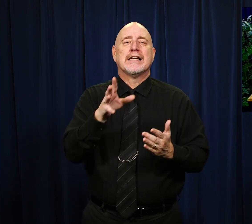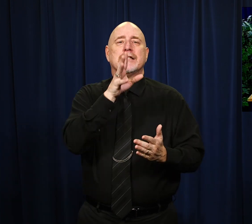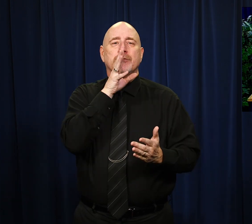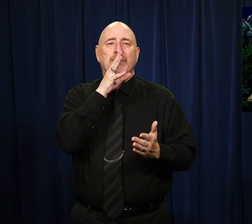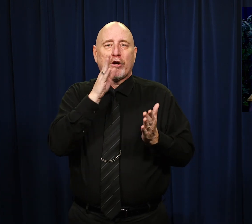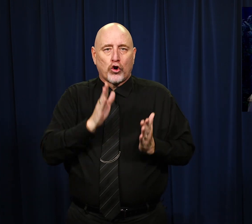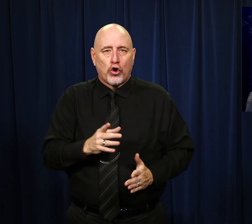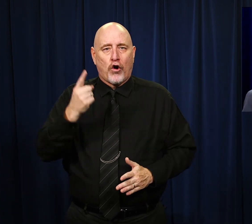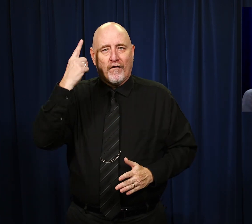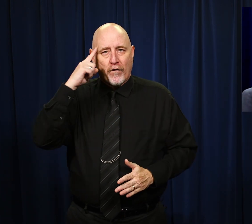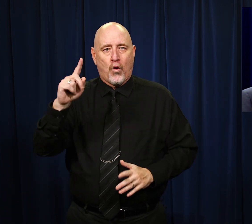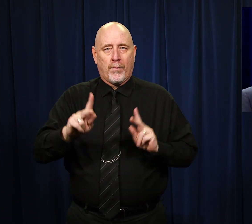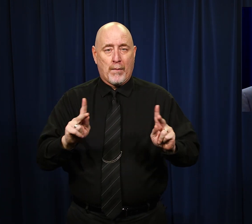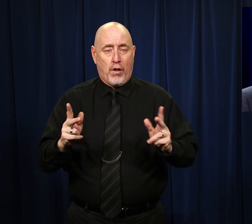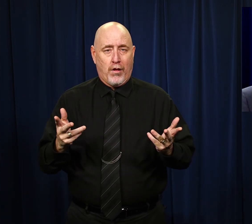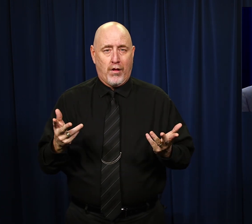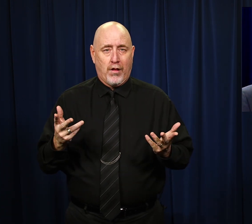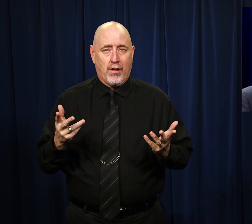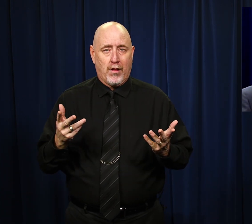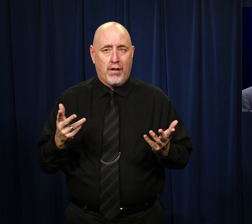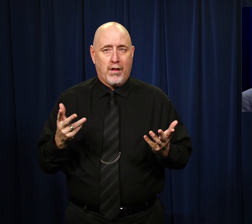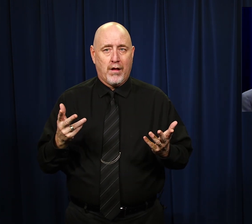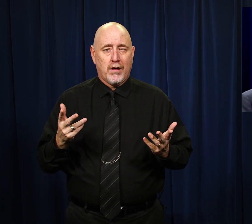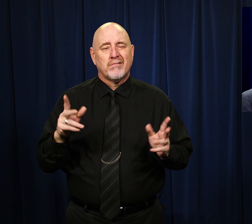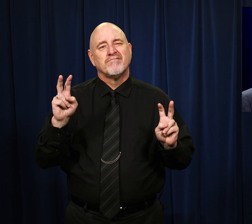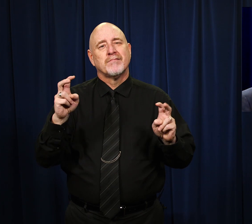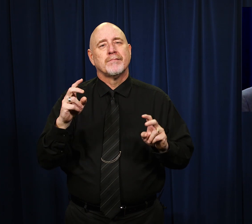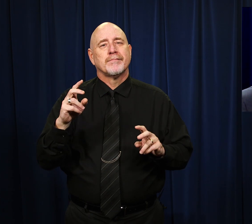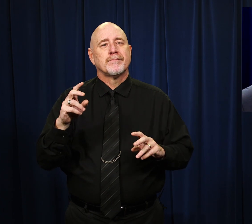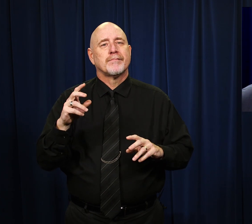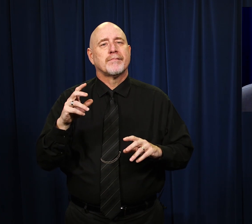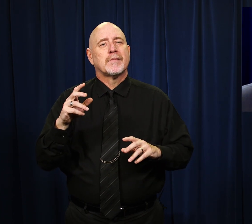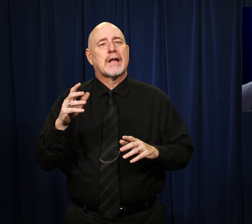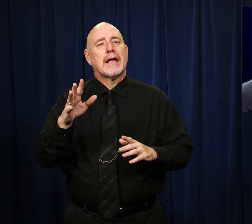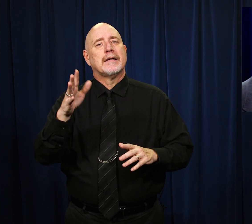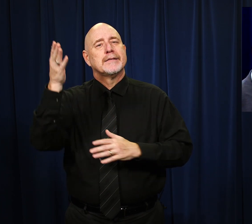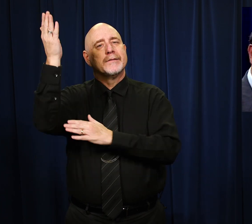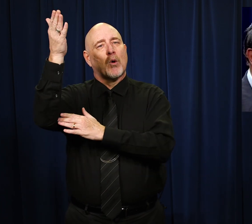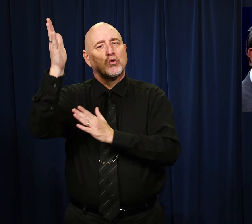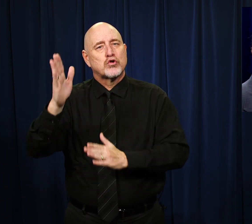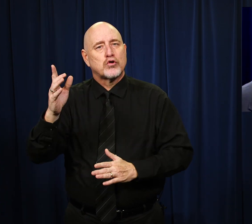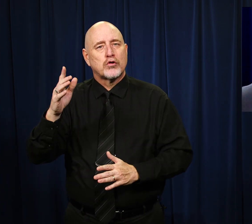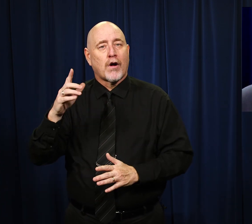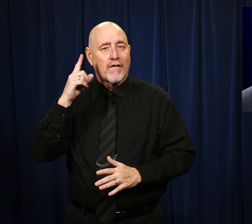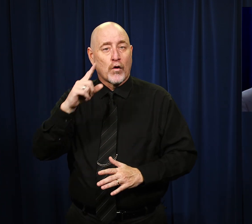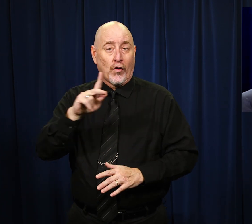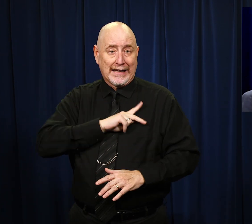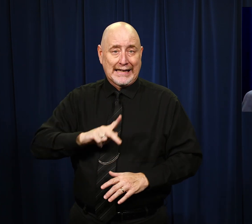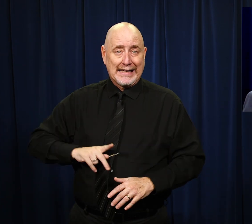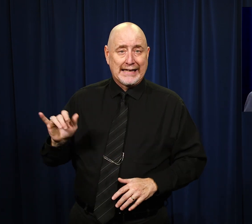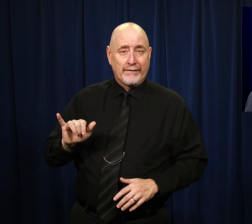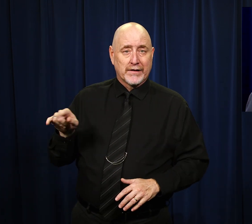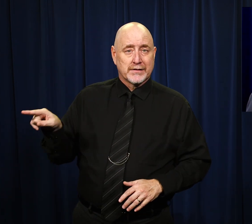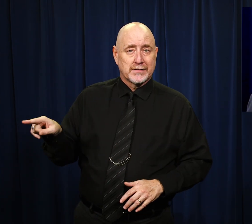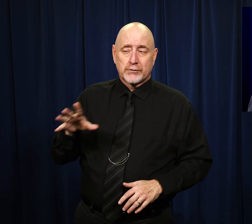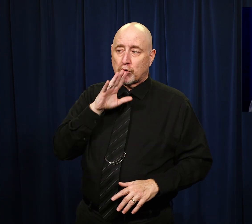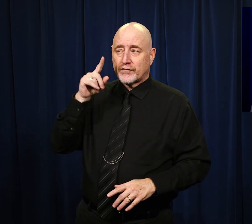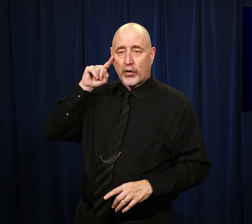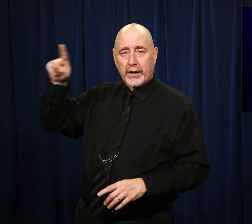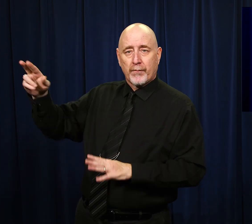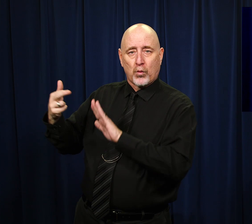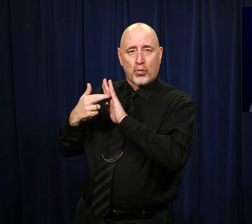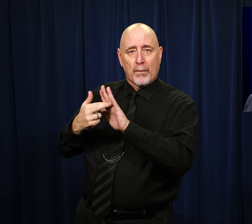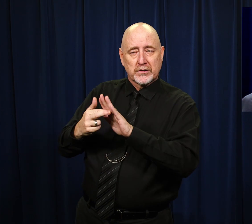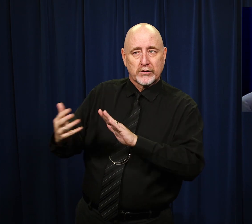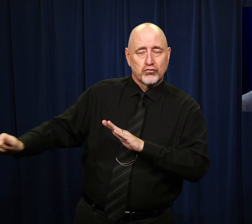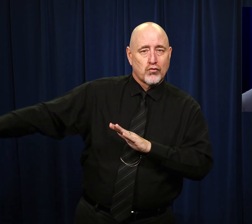speaker for the people. A mouthpiece, if you will, or a spokesman even for the king. He